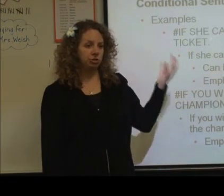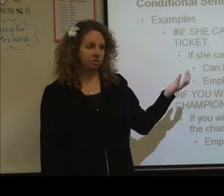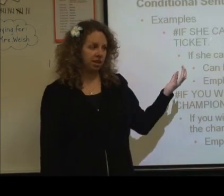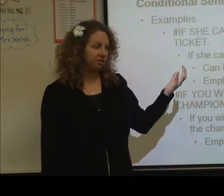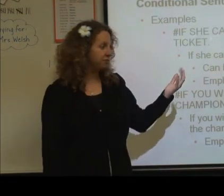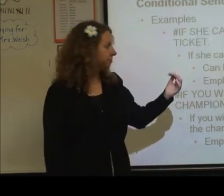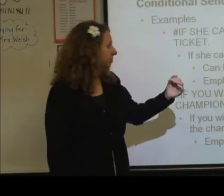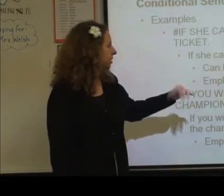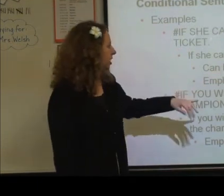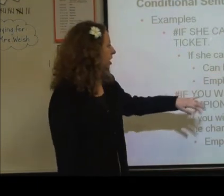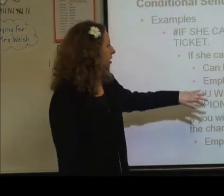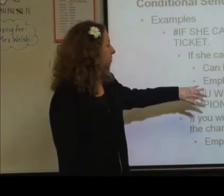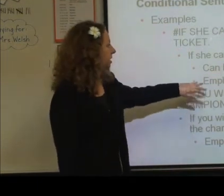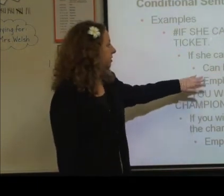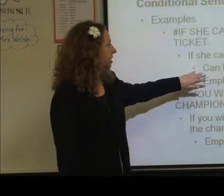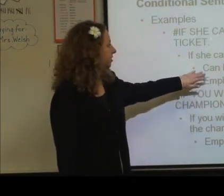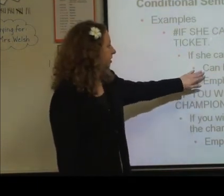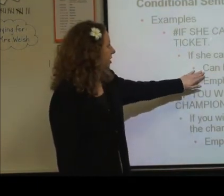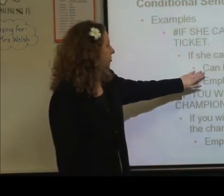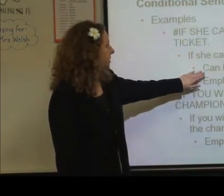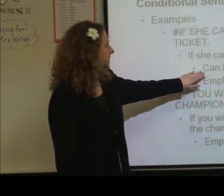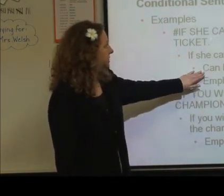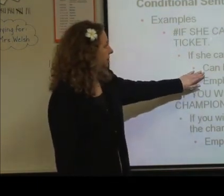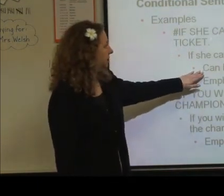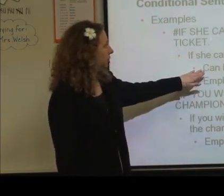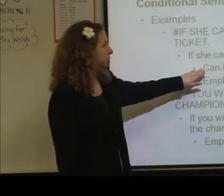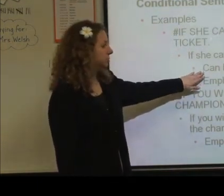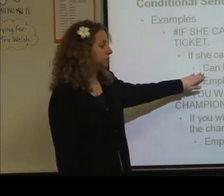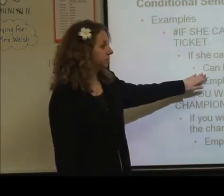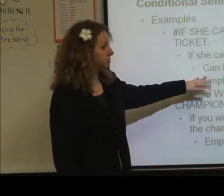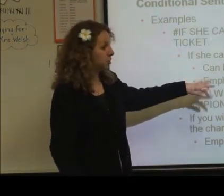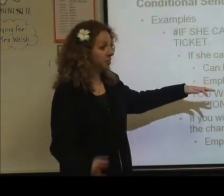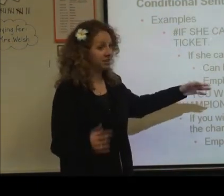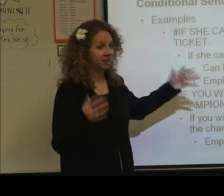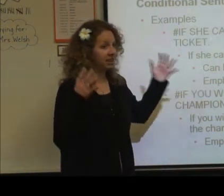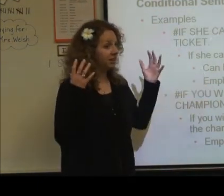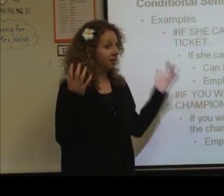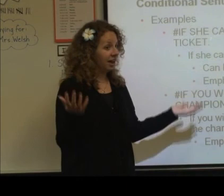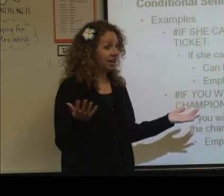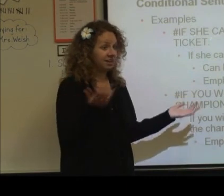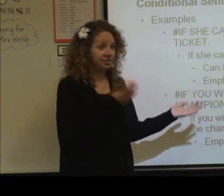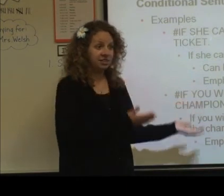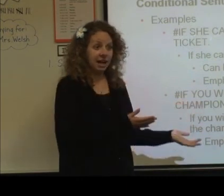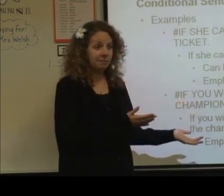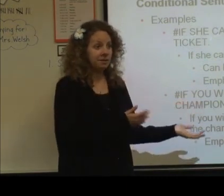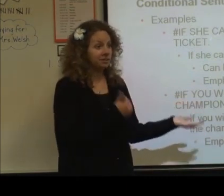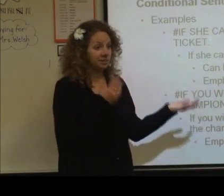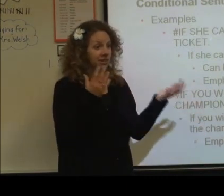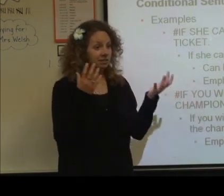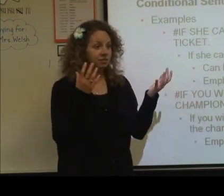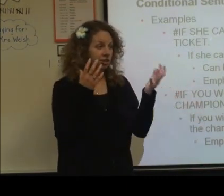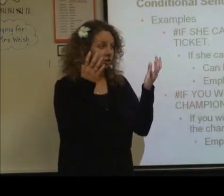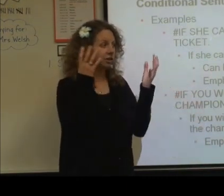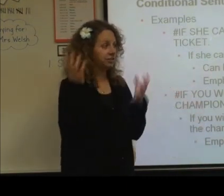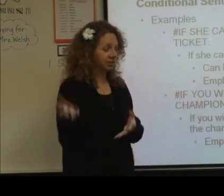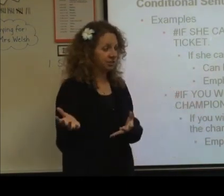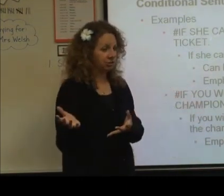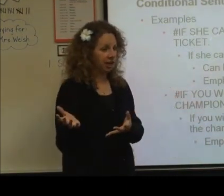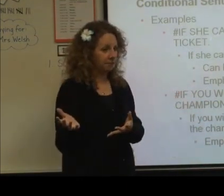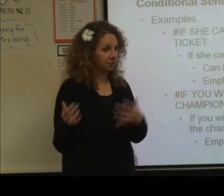to use if. And then the other one is it can also be used as a warning, like, hey, if this happens, then, you know, like, this is going to happen